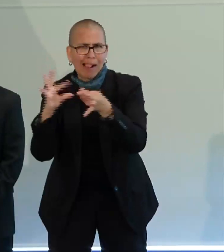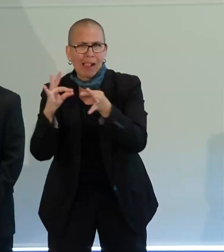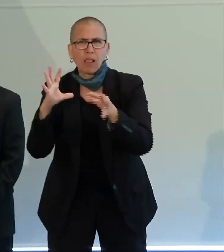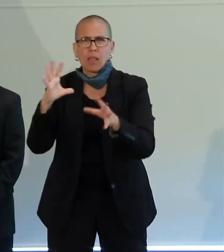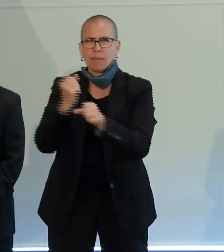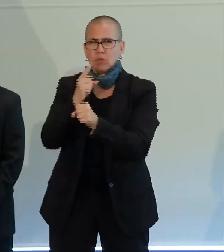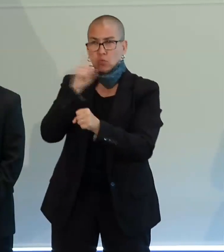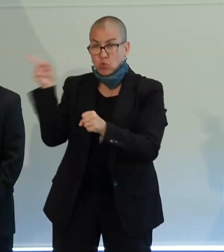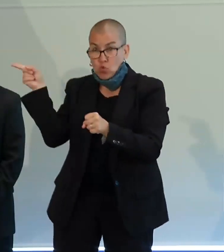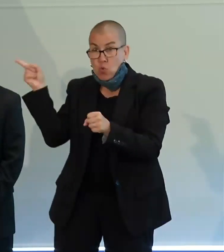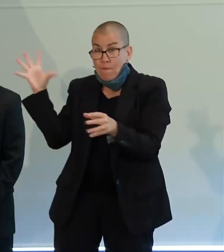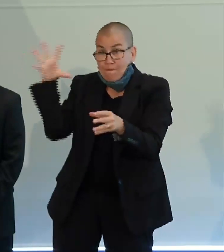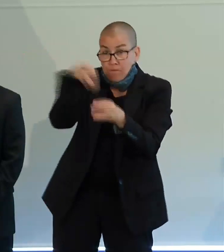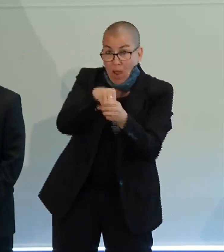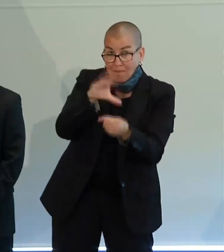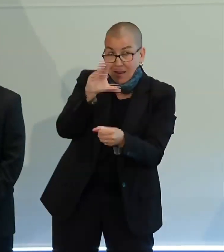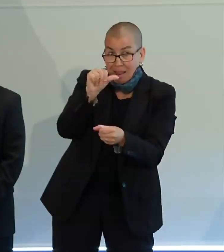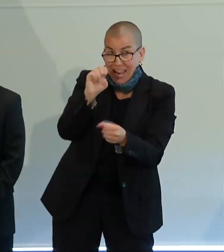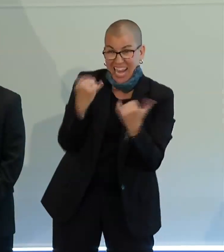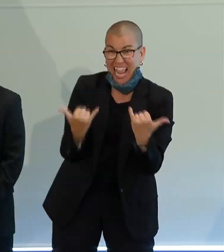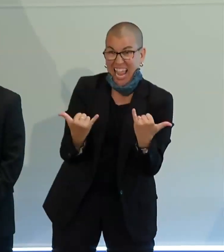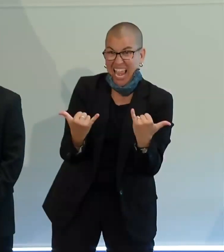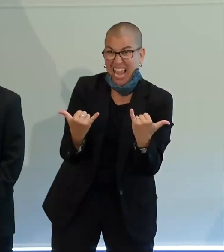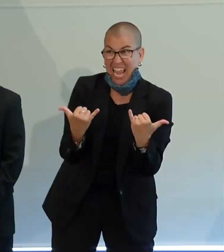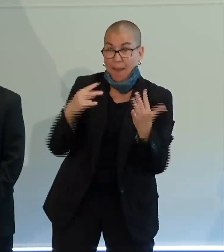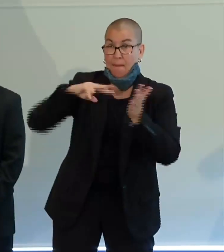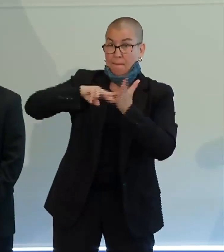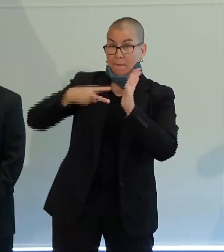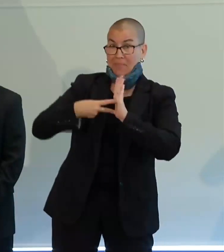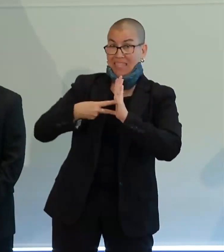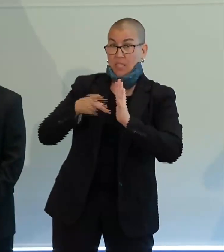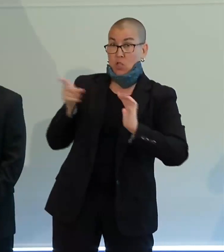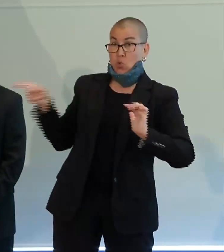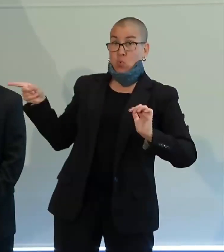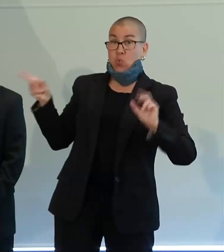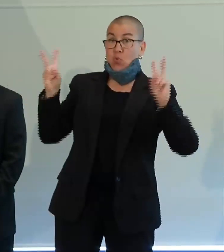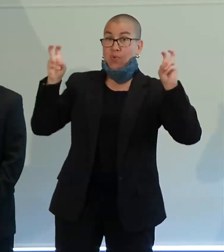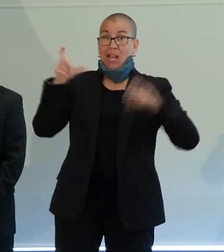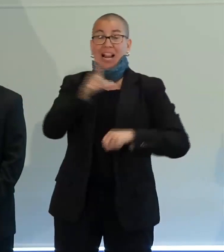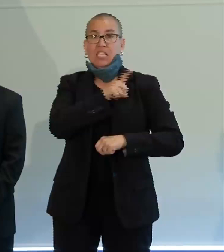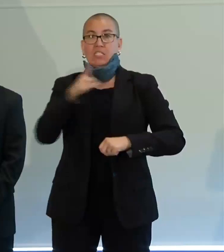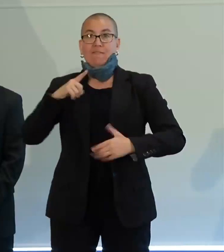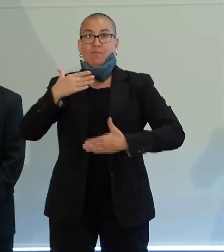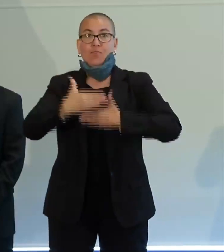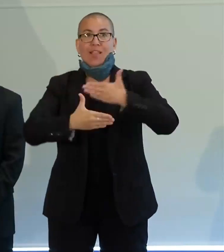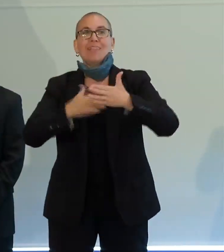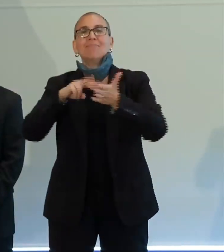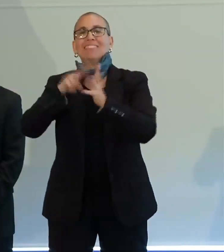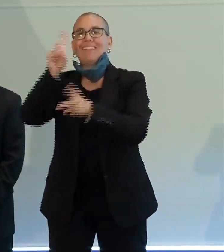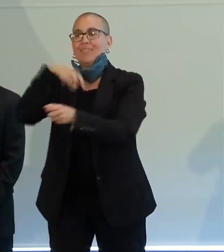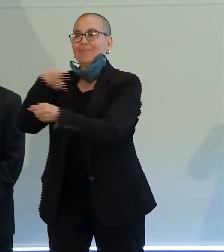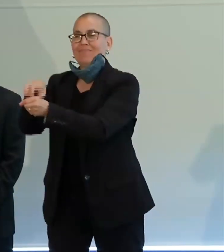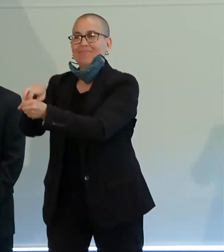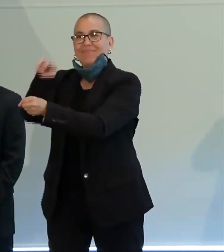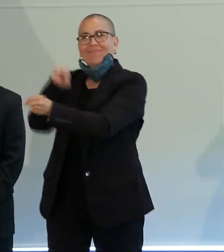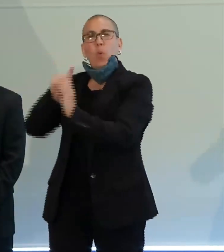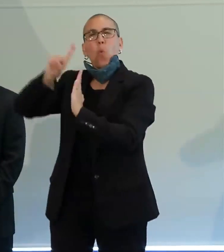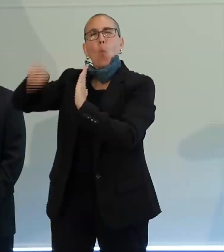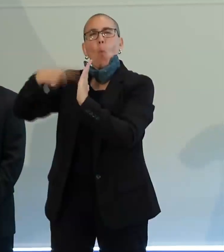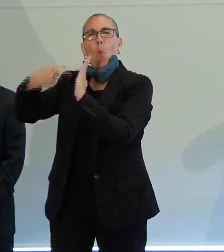now put you on the sidelines in terms of the legislative process and working for police